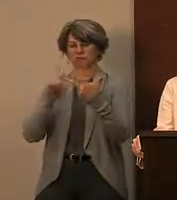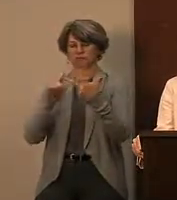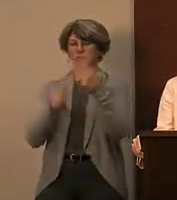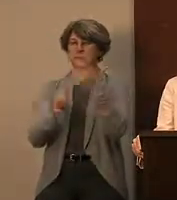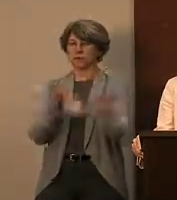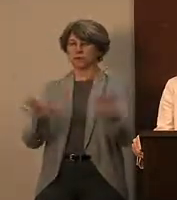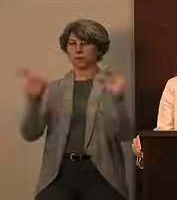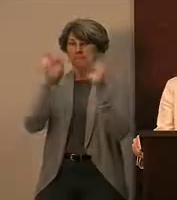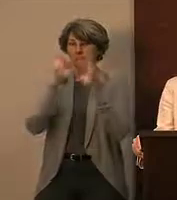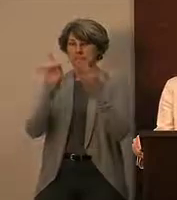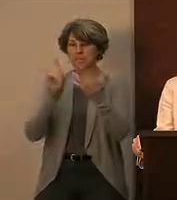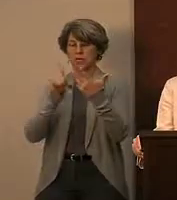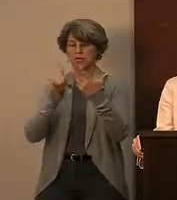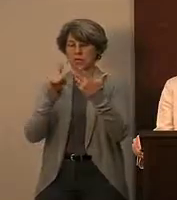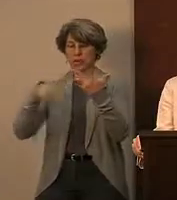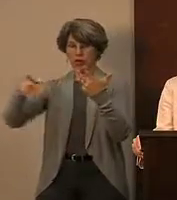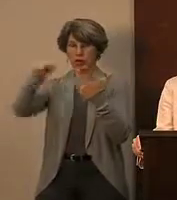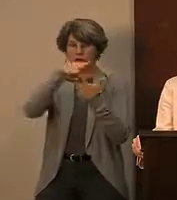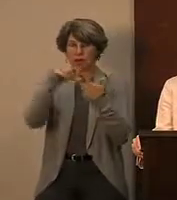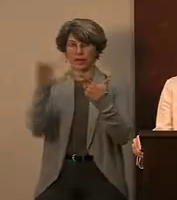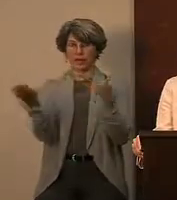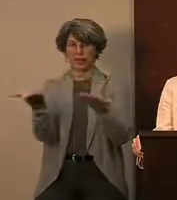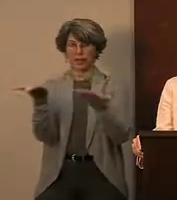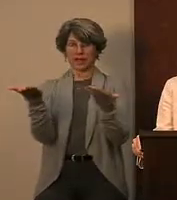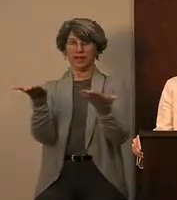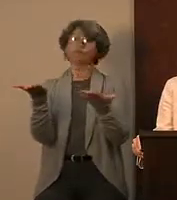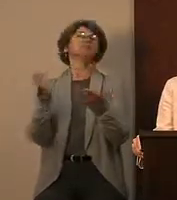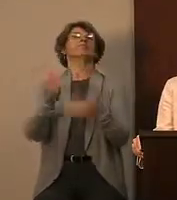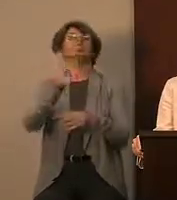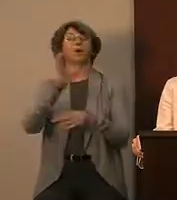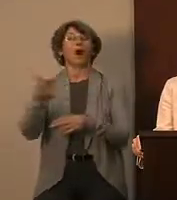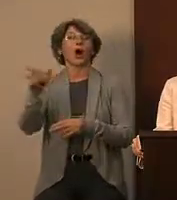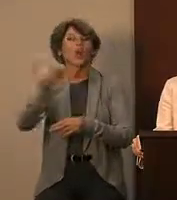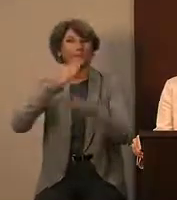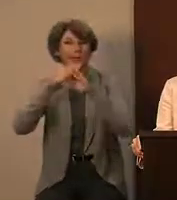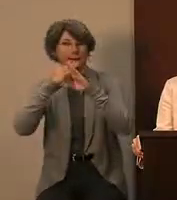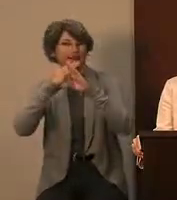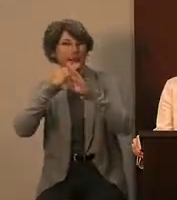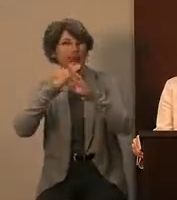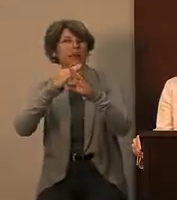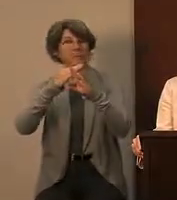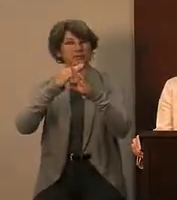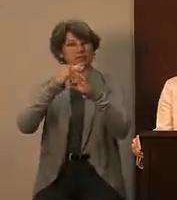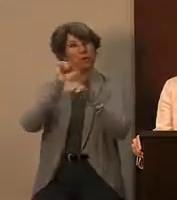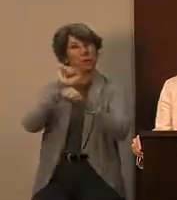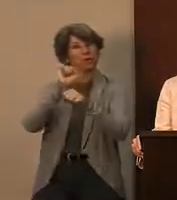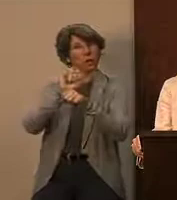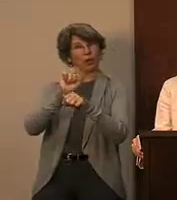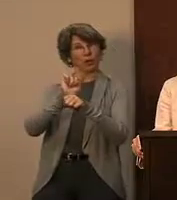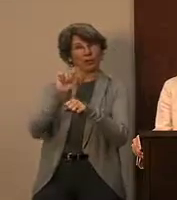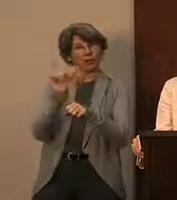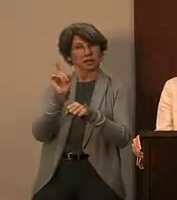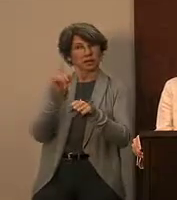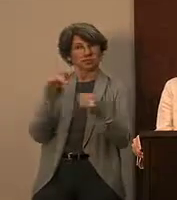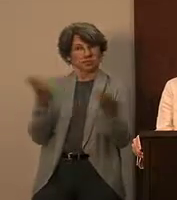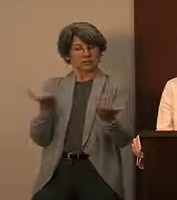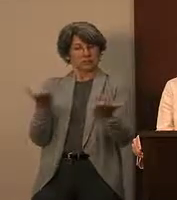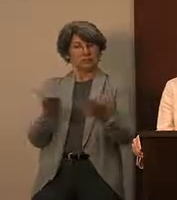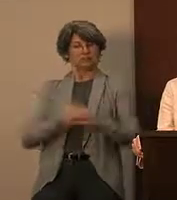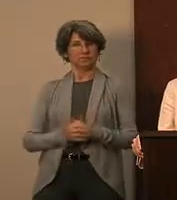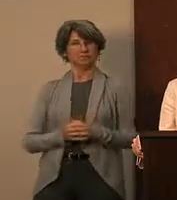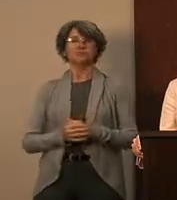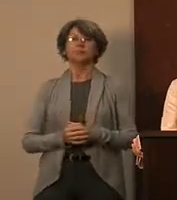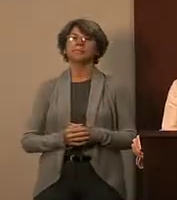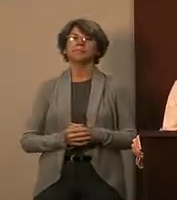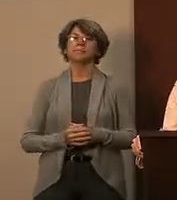most importantly for all of y'all hearing this video, is for your own protection as a healthcare worker. Now, there's two major